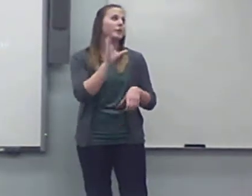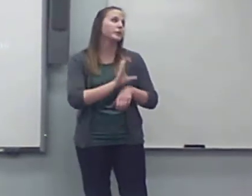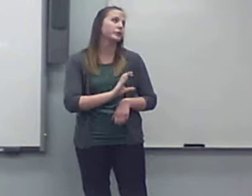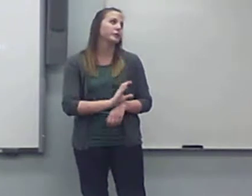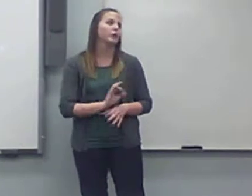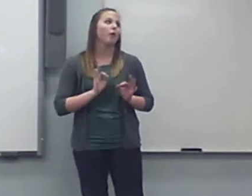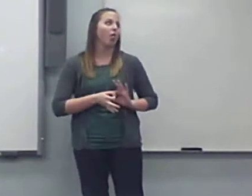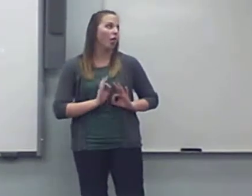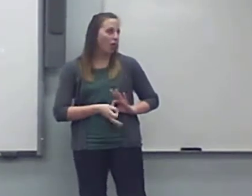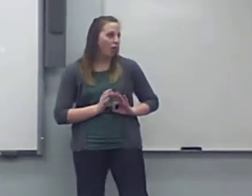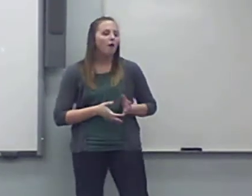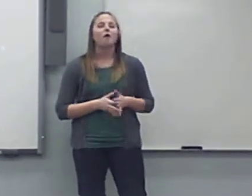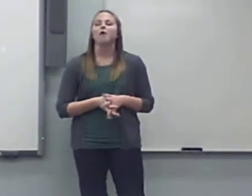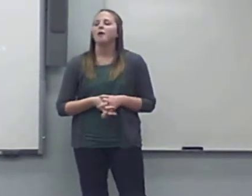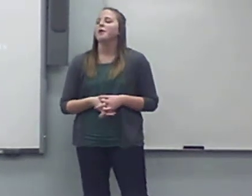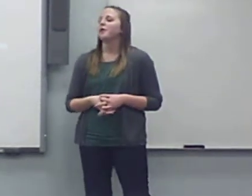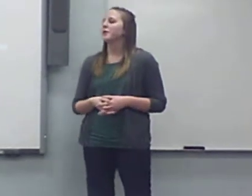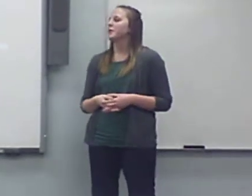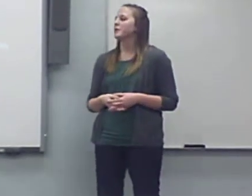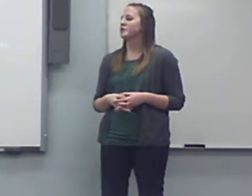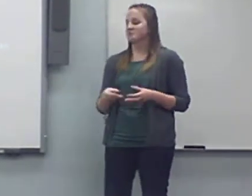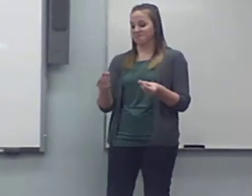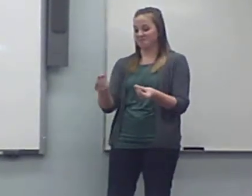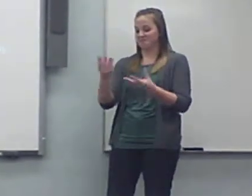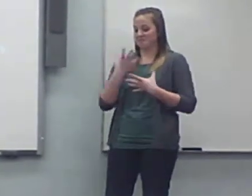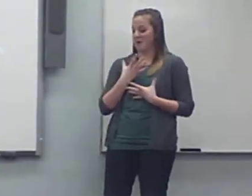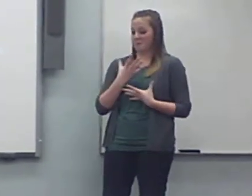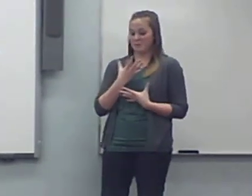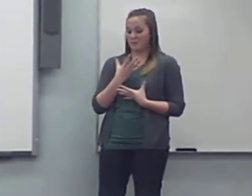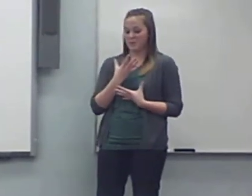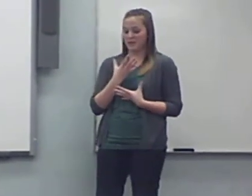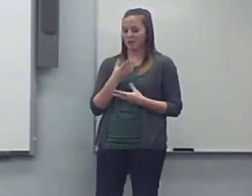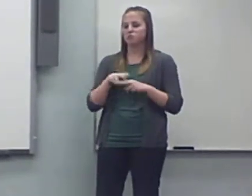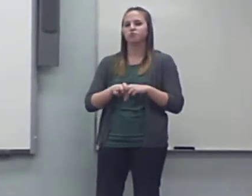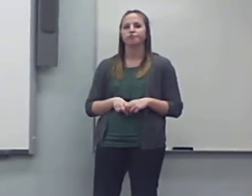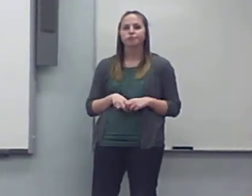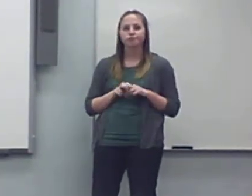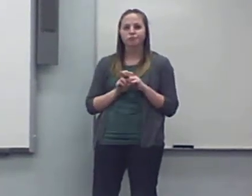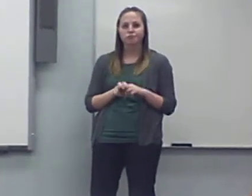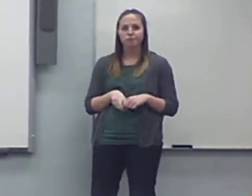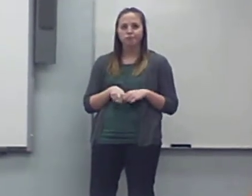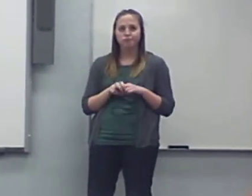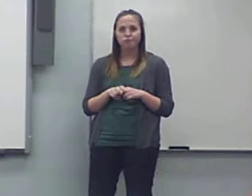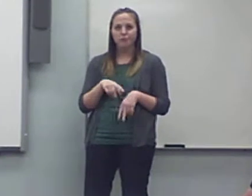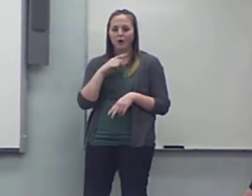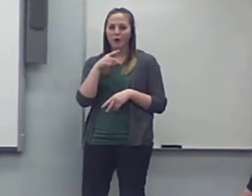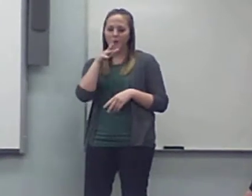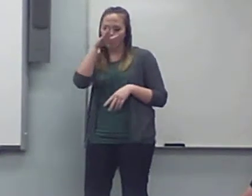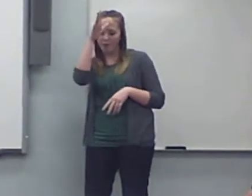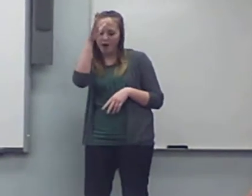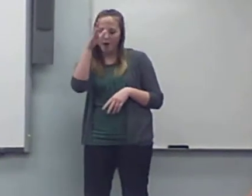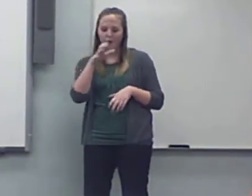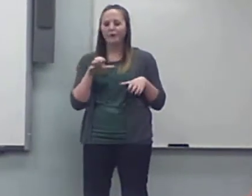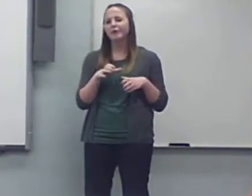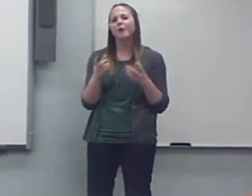Deaf people would tell me about how they would just have to sit in church with their hearing parents, and what are some of the things that they would do. Has anybody ever